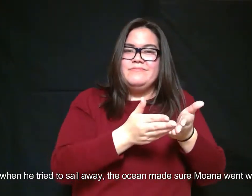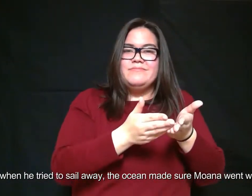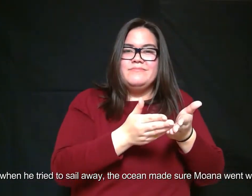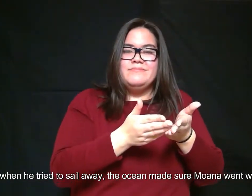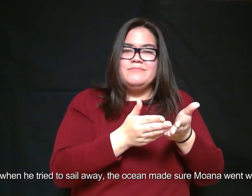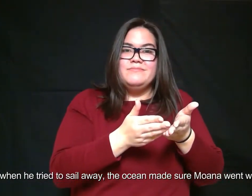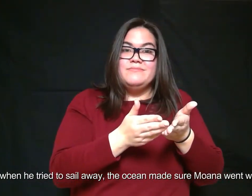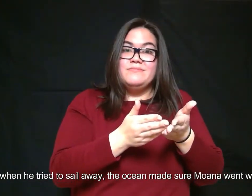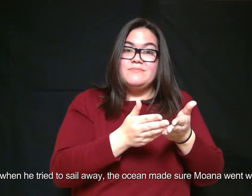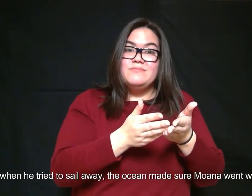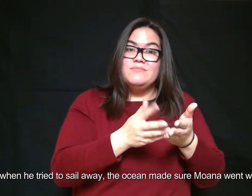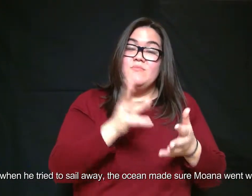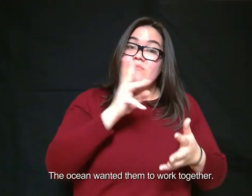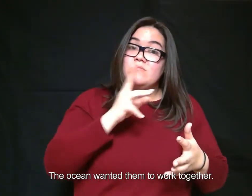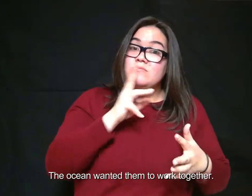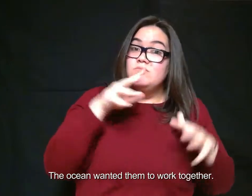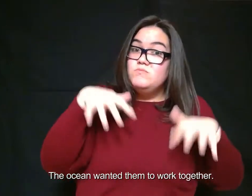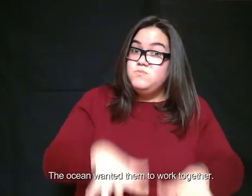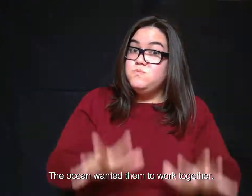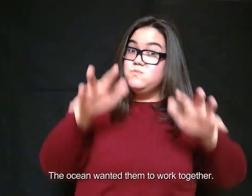The ocean wanted them to work together.